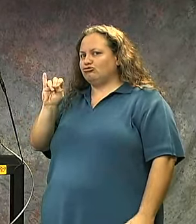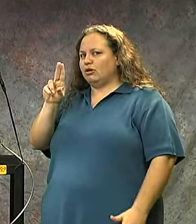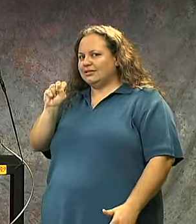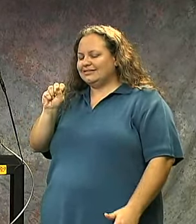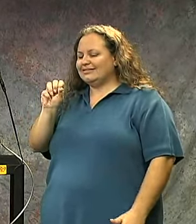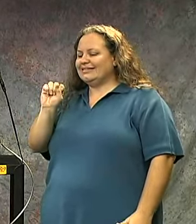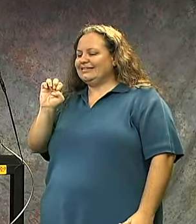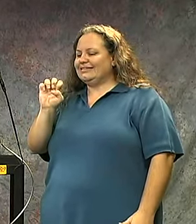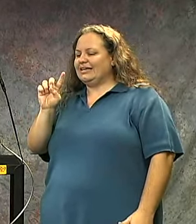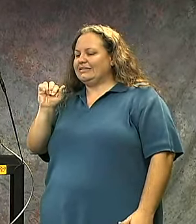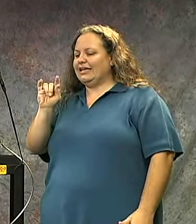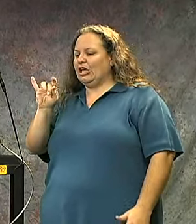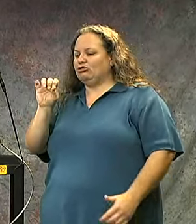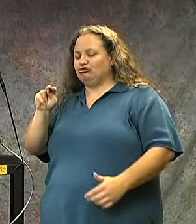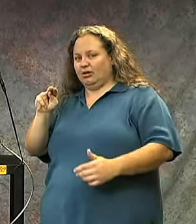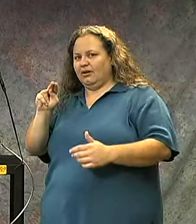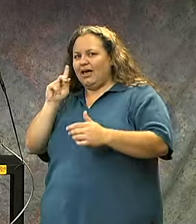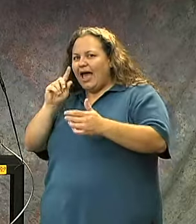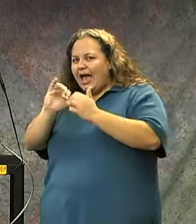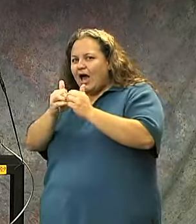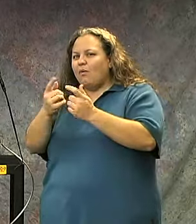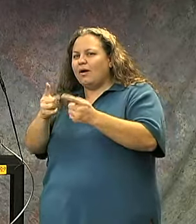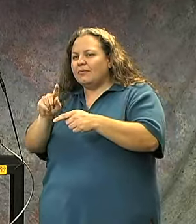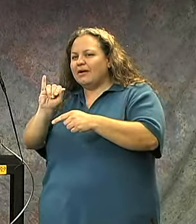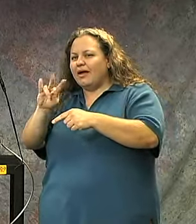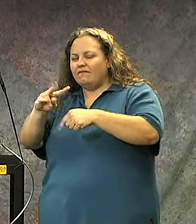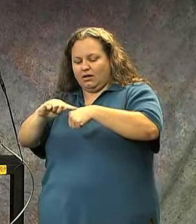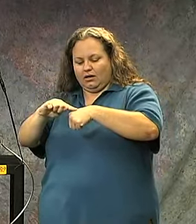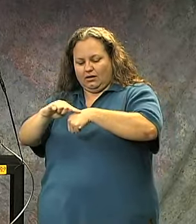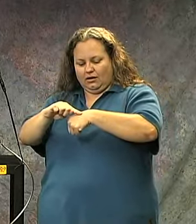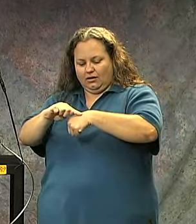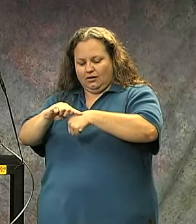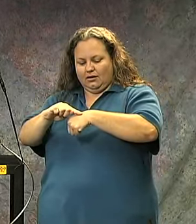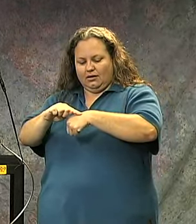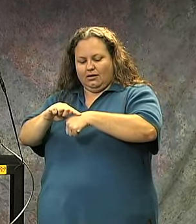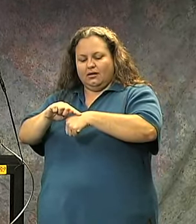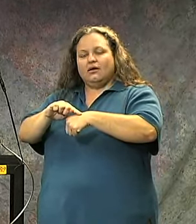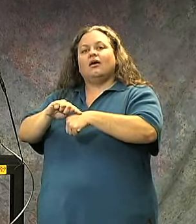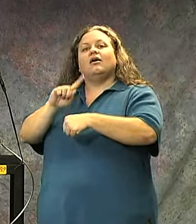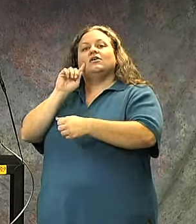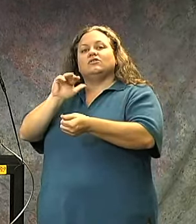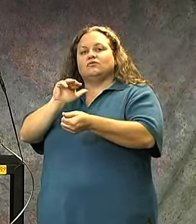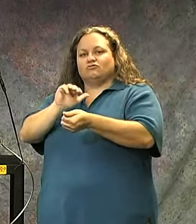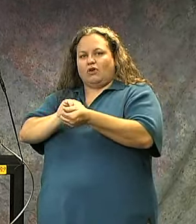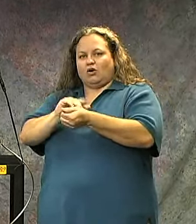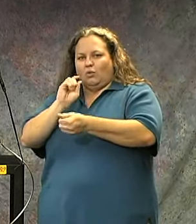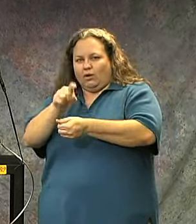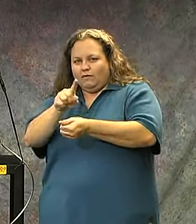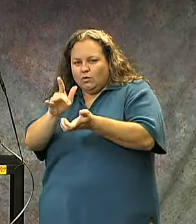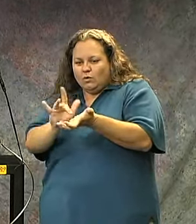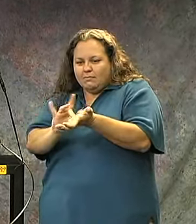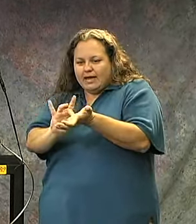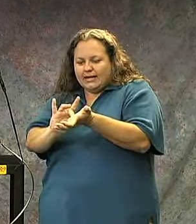We'll insert a small catheter into your vein, which will be the avenue the doctor uses to give you sedation.